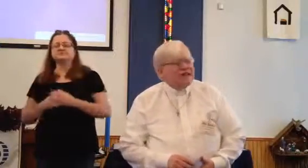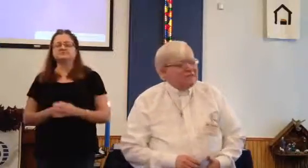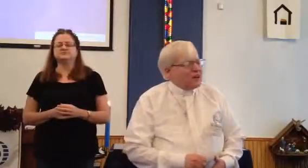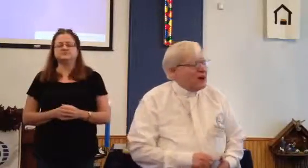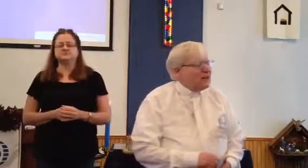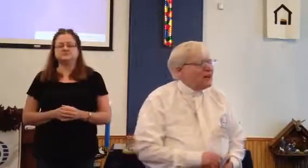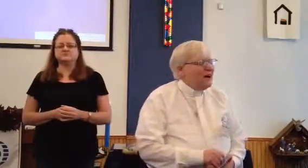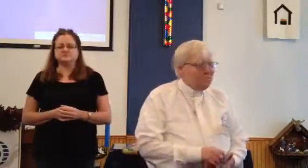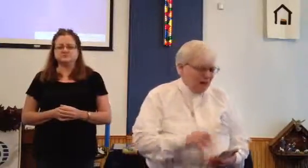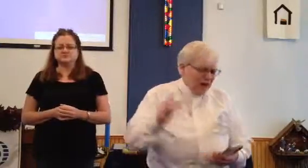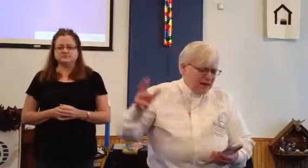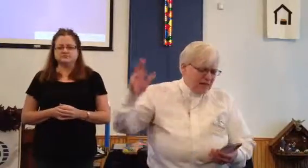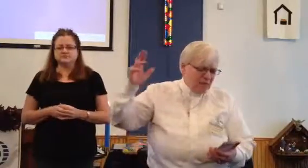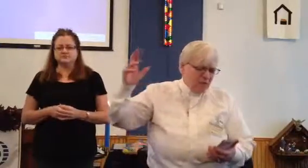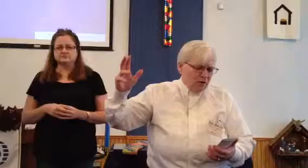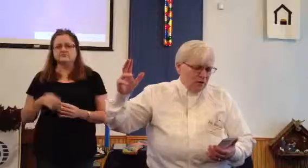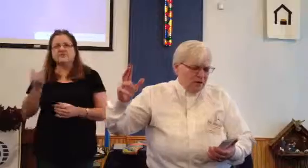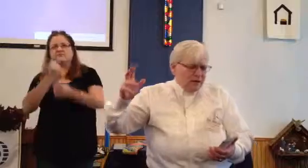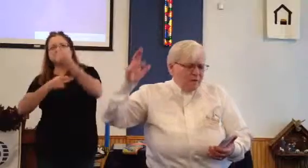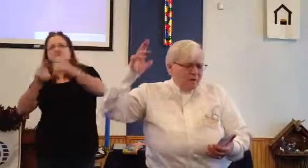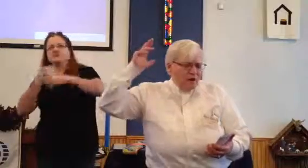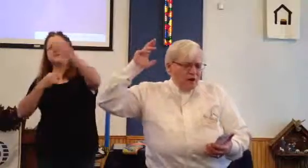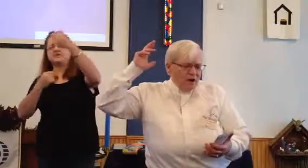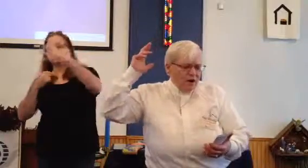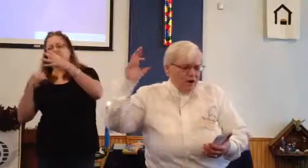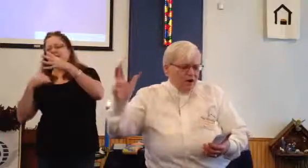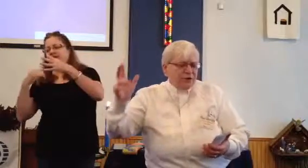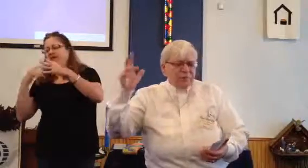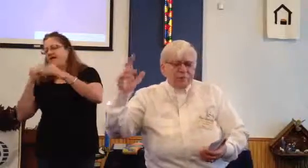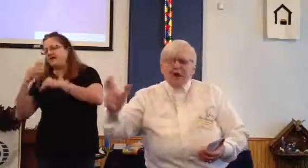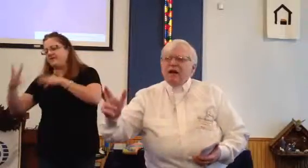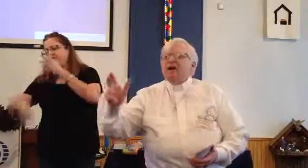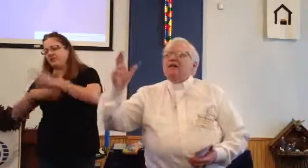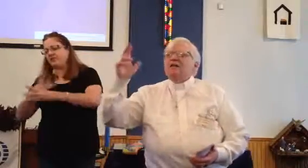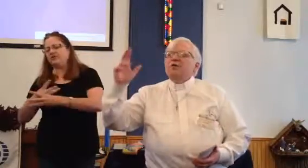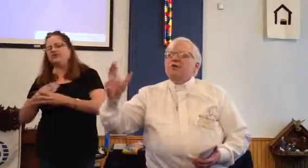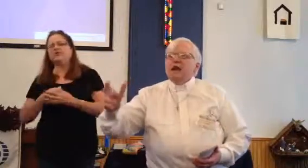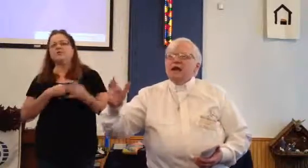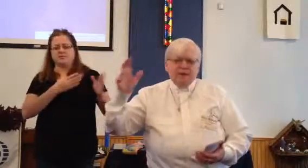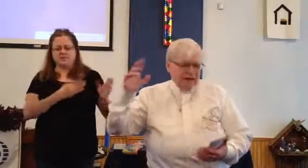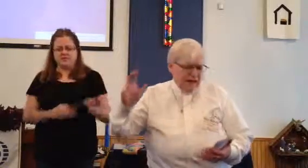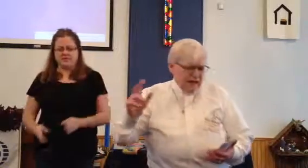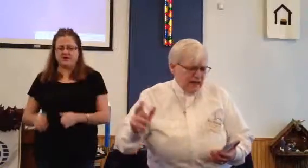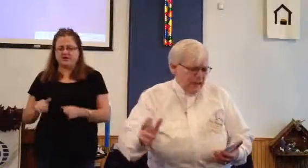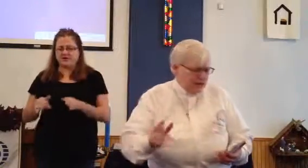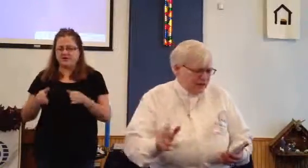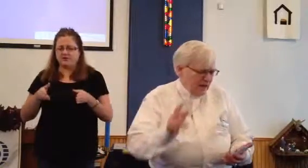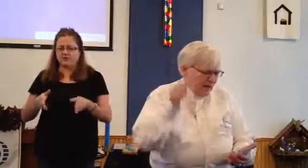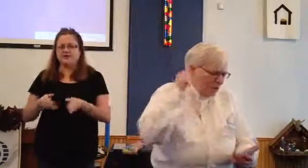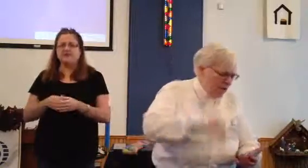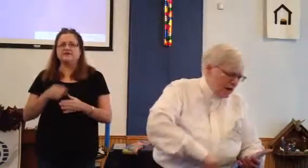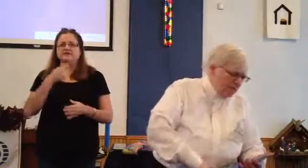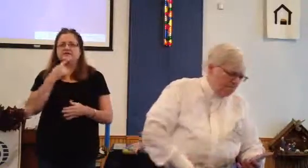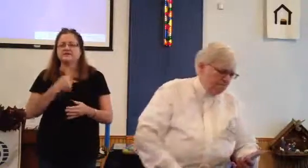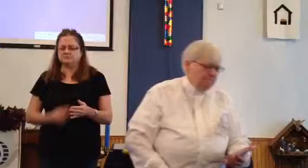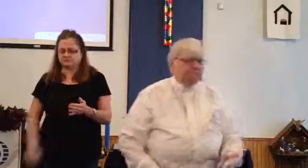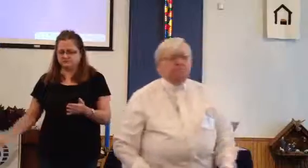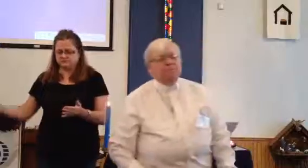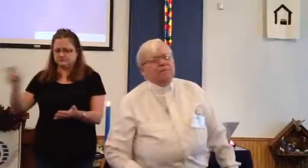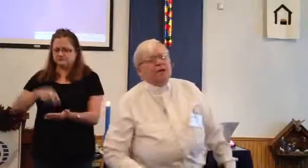for the coming of the light of the world. We are called to prepare the way by standing up and saying that